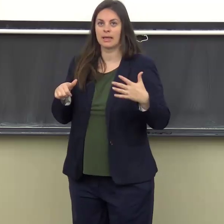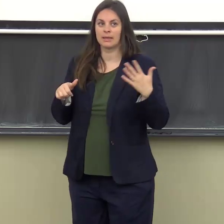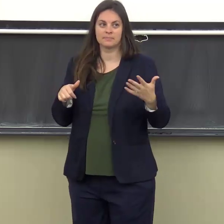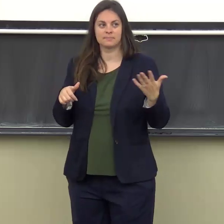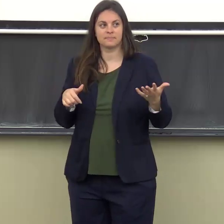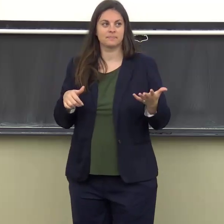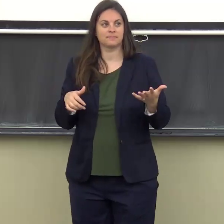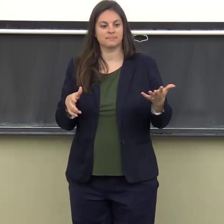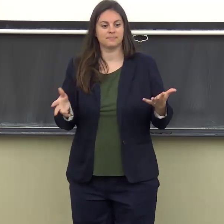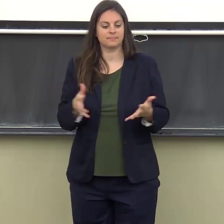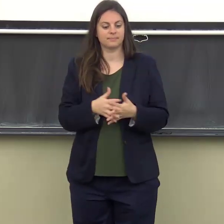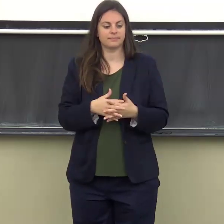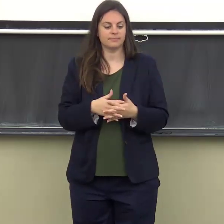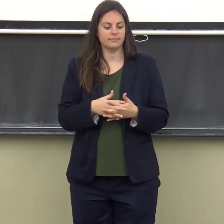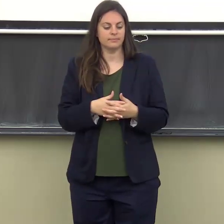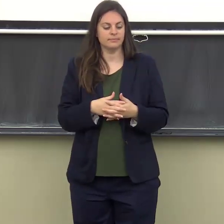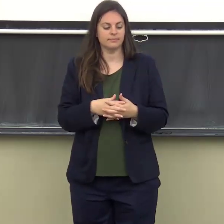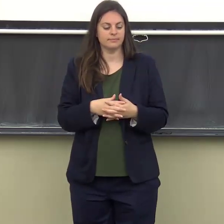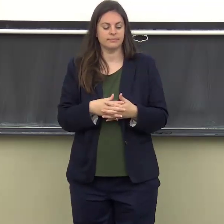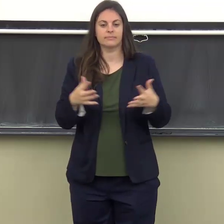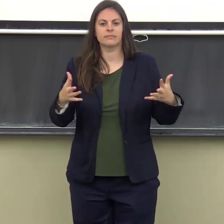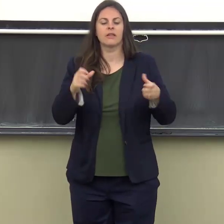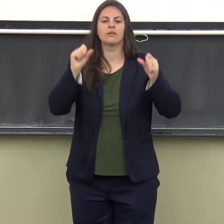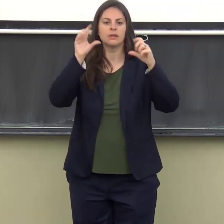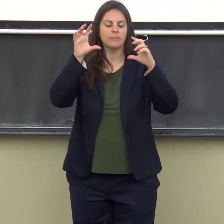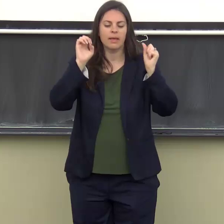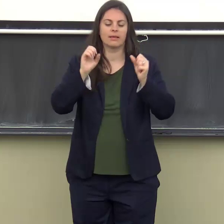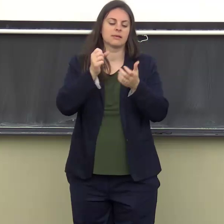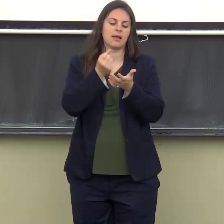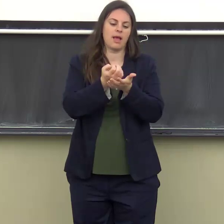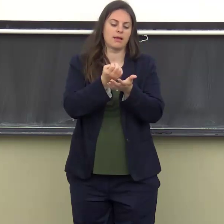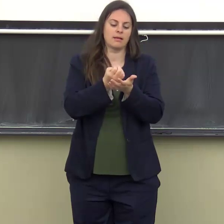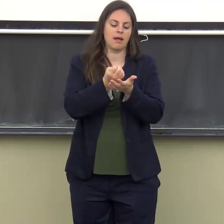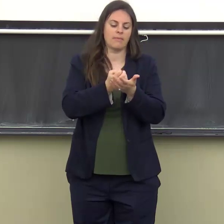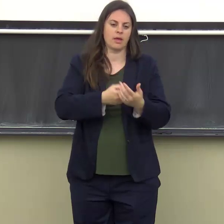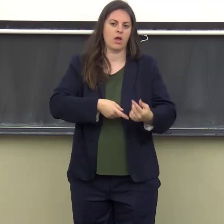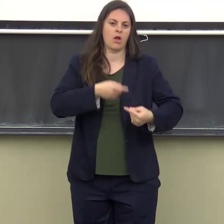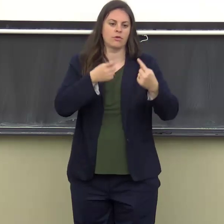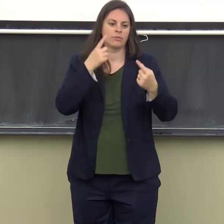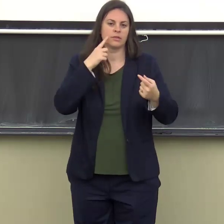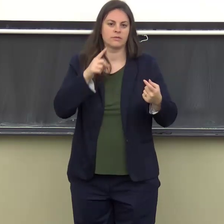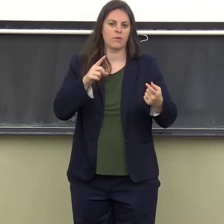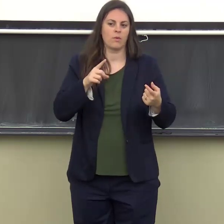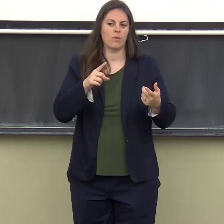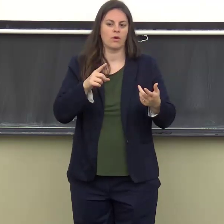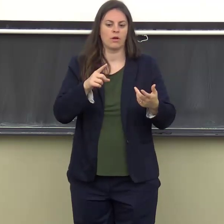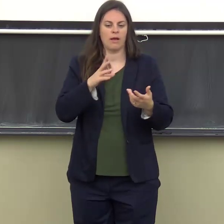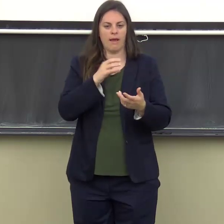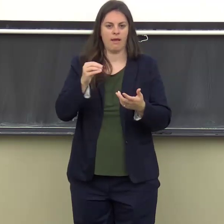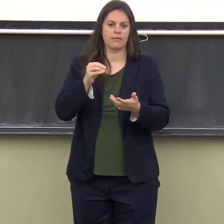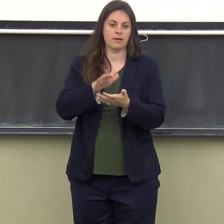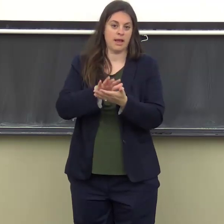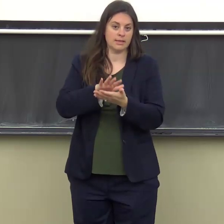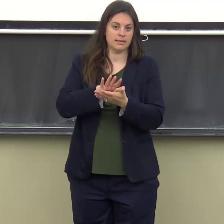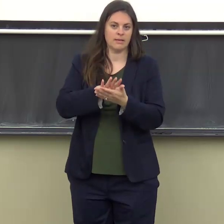because I think there are amazing economic arguments there are amazing academic arguments, and I